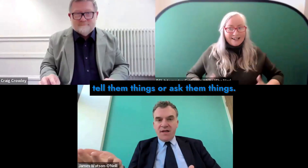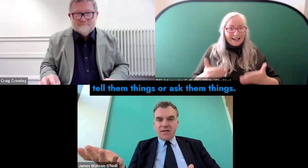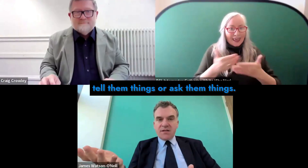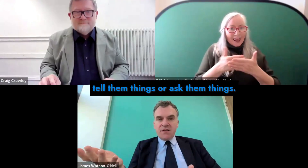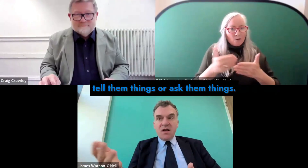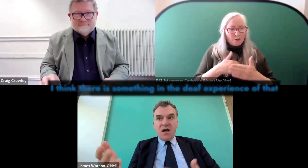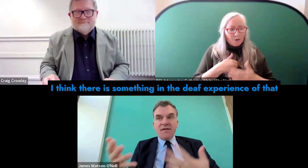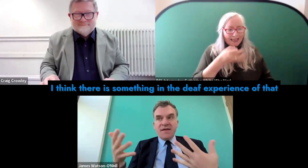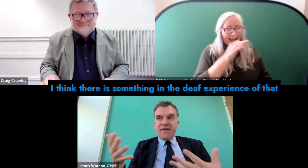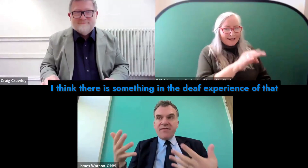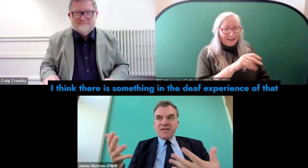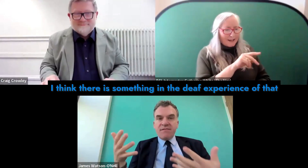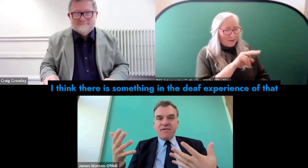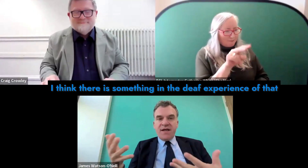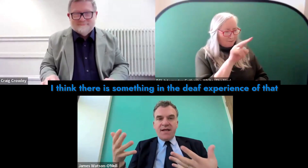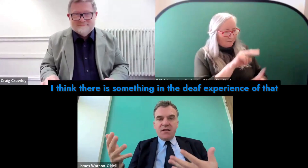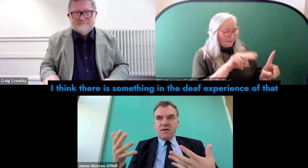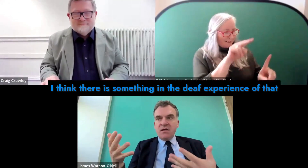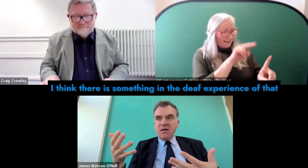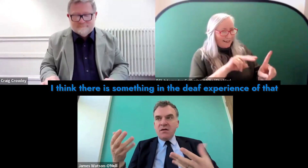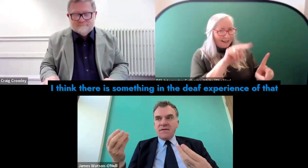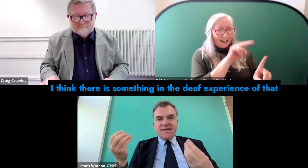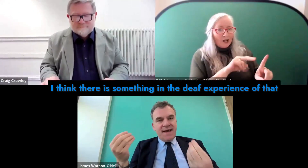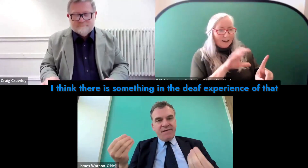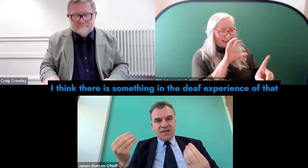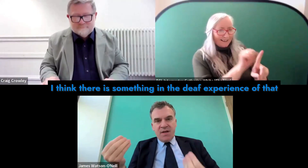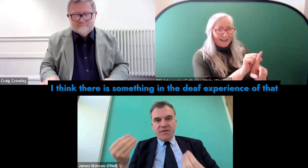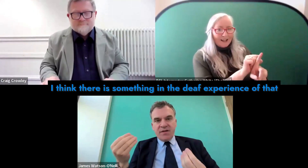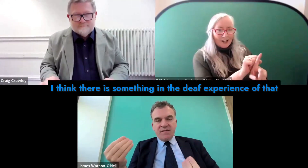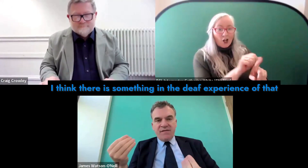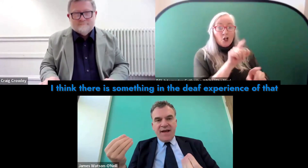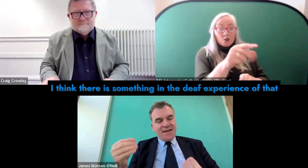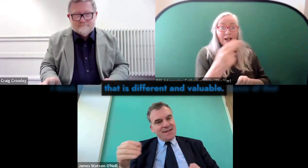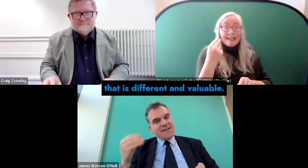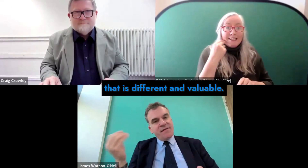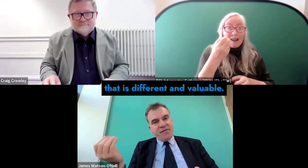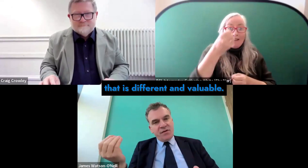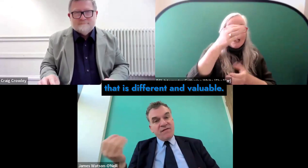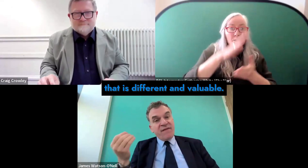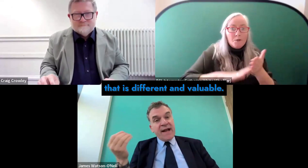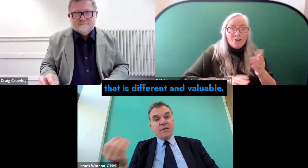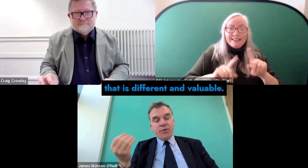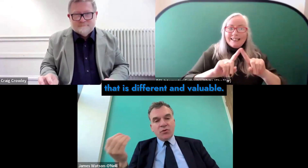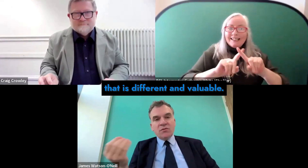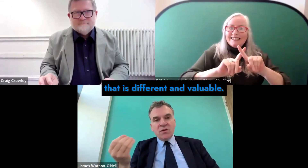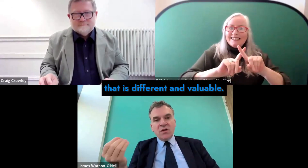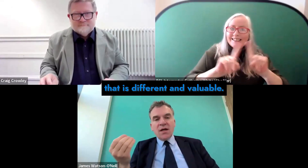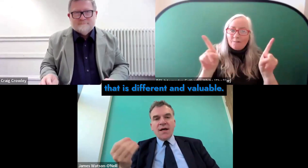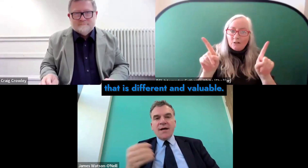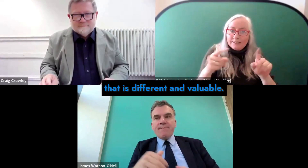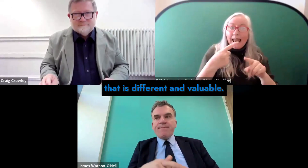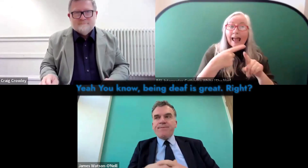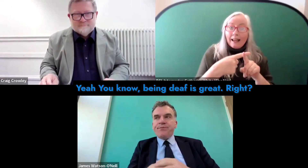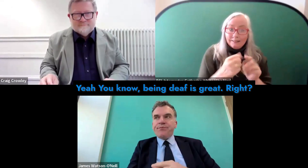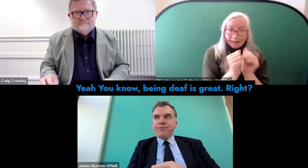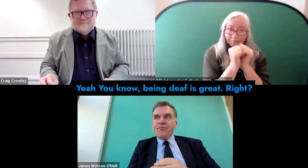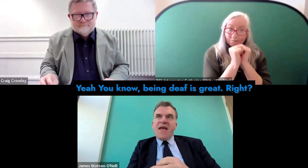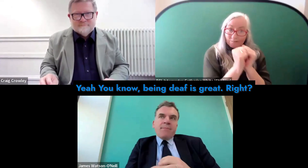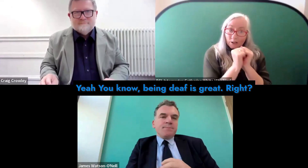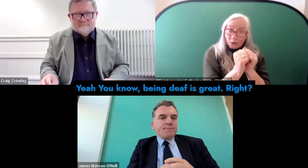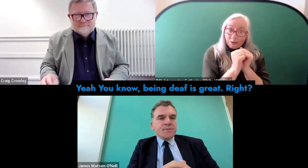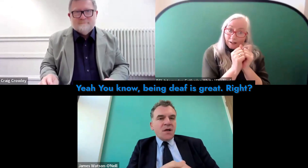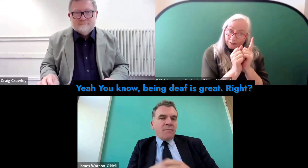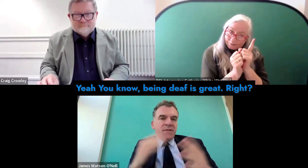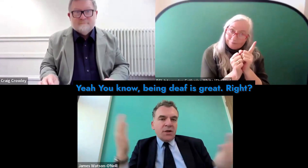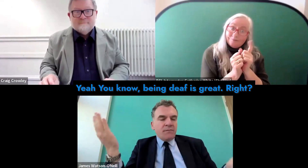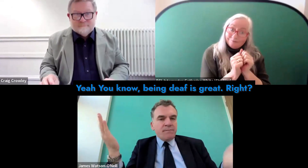ask them things. I think there is something in the deaf experience of that that is different and valuable.